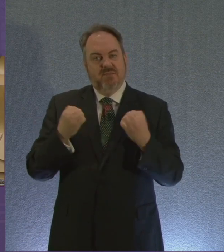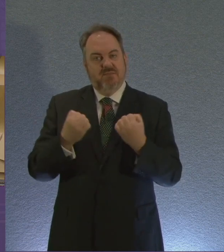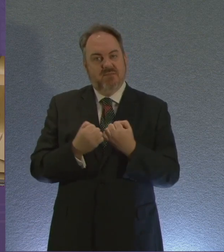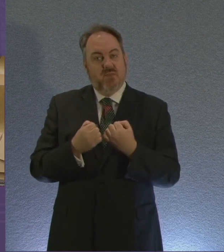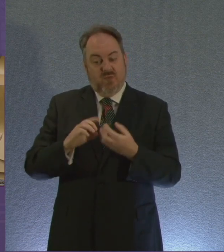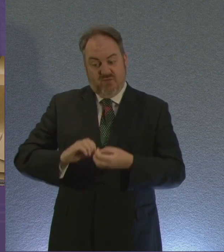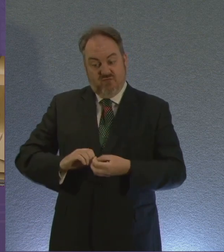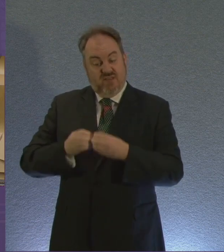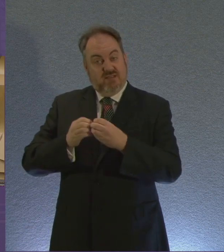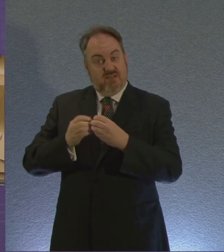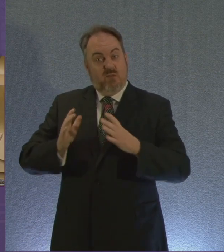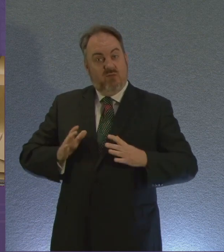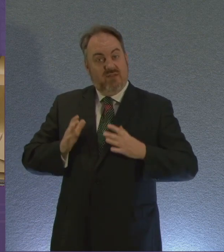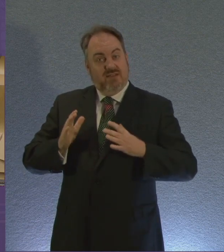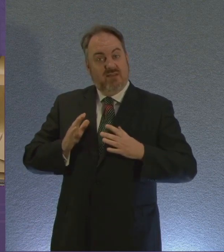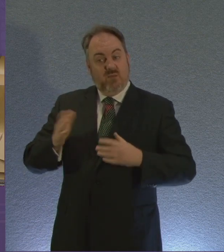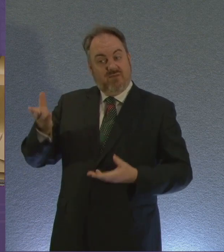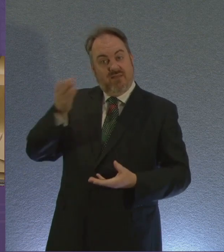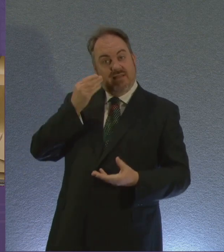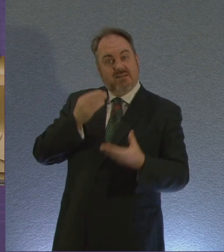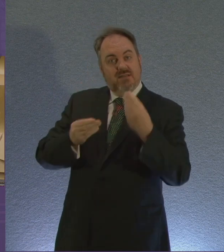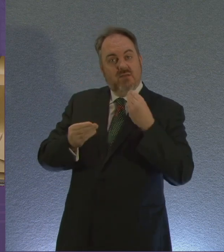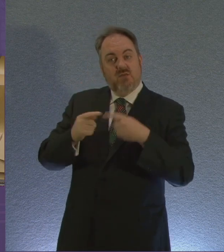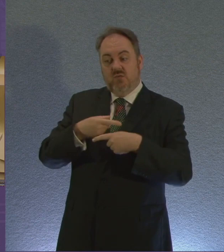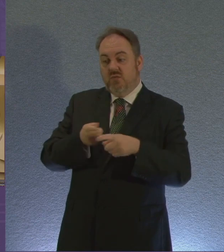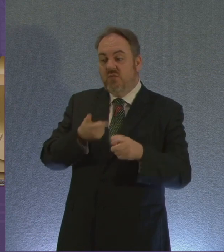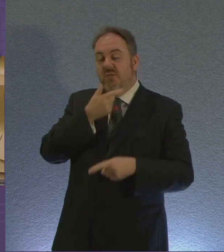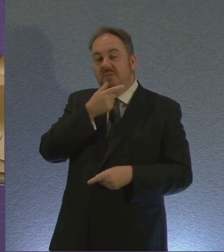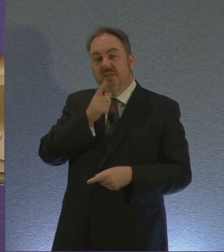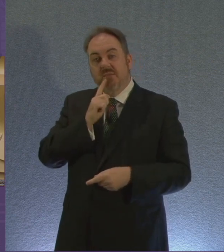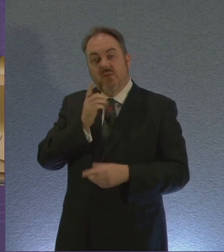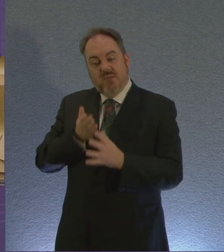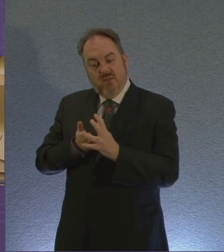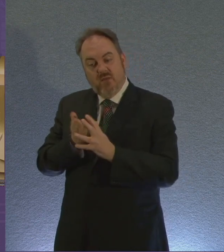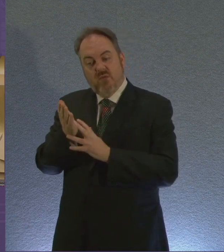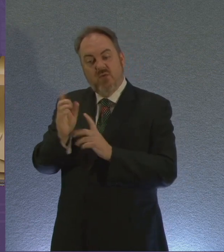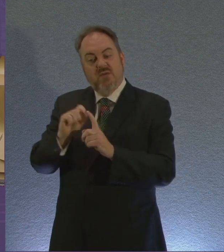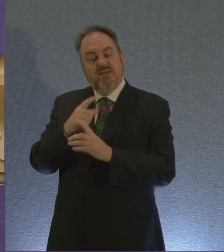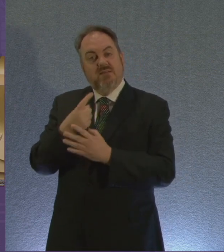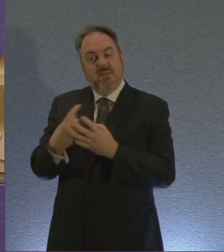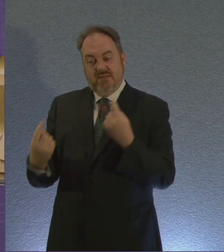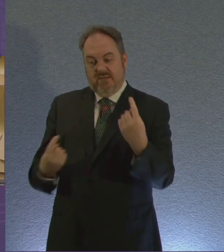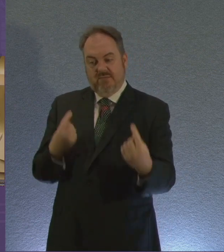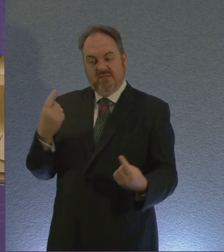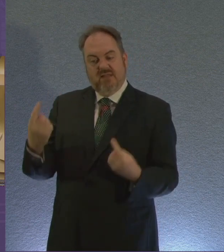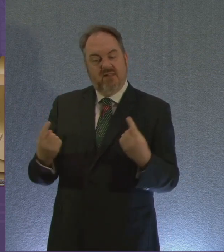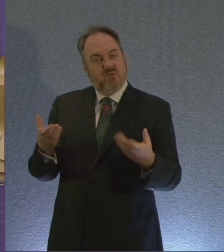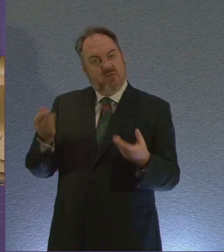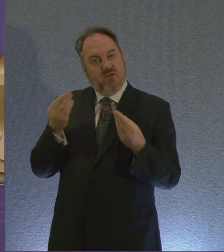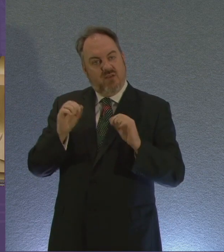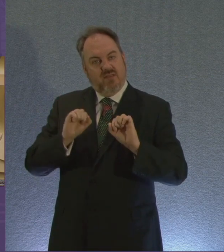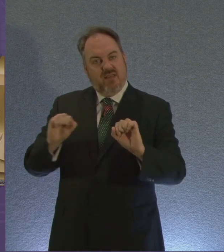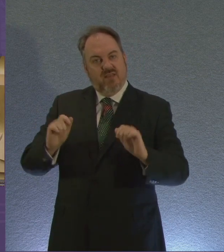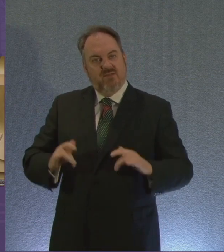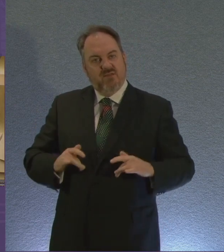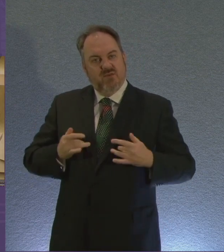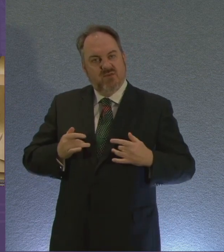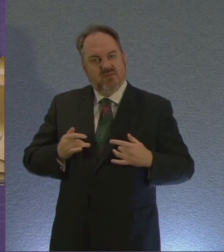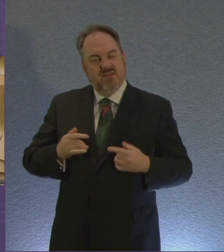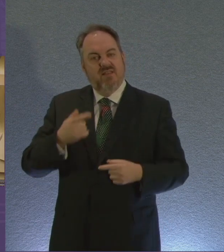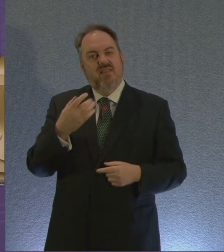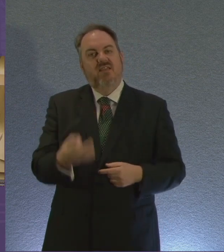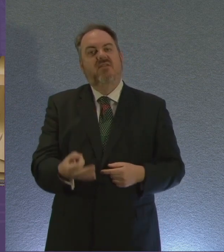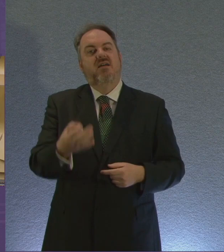with people who have lived experience of disability and long-term health conditions and those who support them. They told us they wanted decision-making